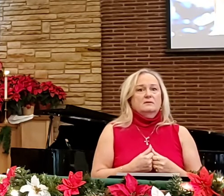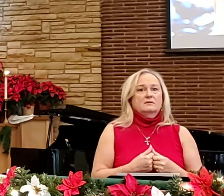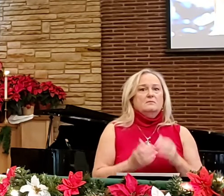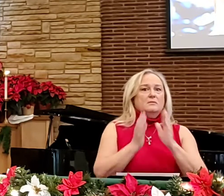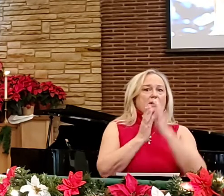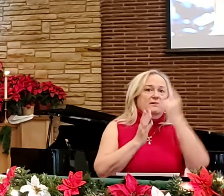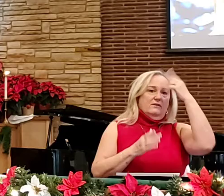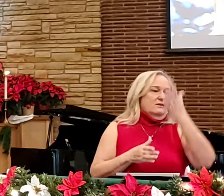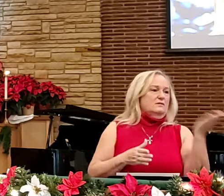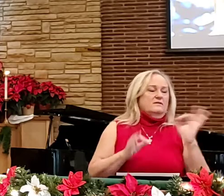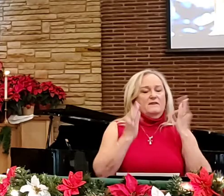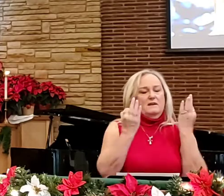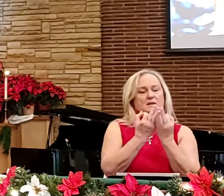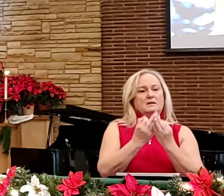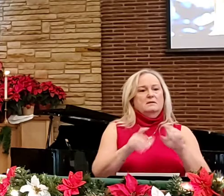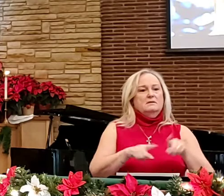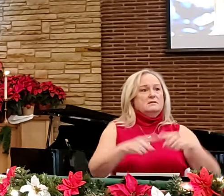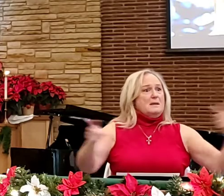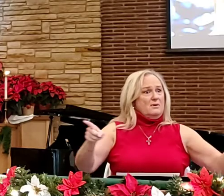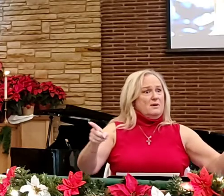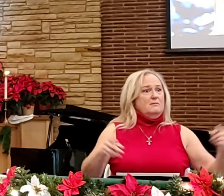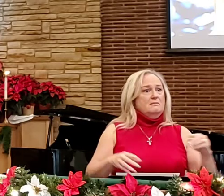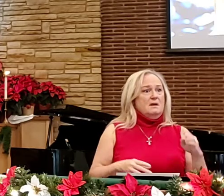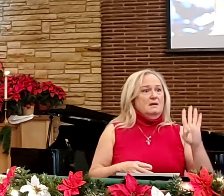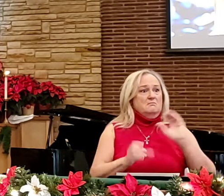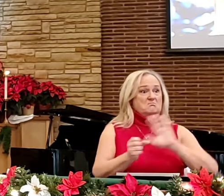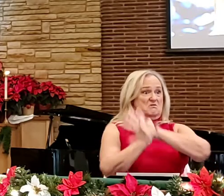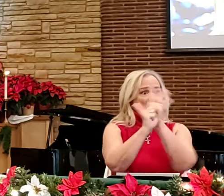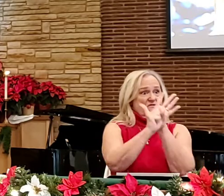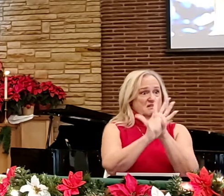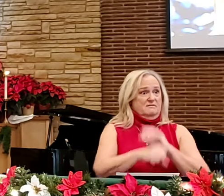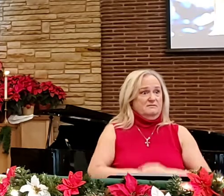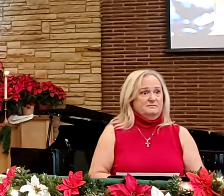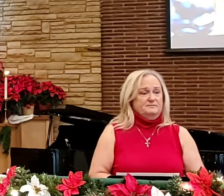We pray for those families separated by COVID.